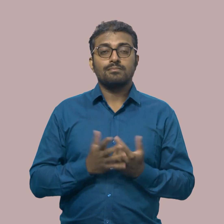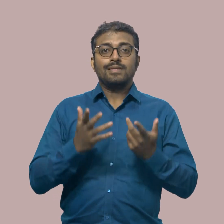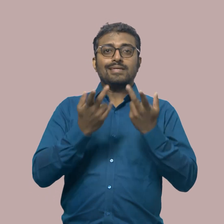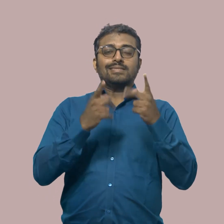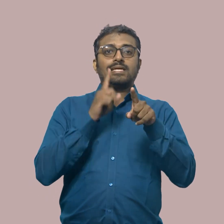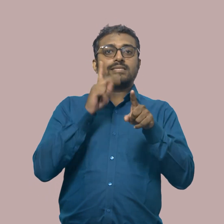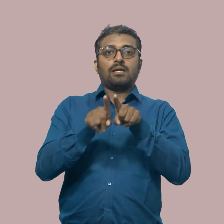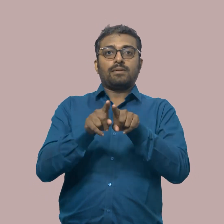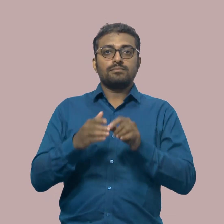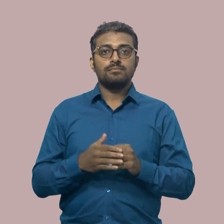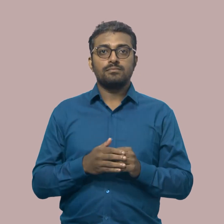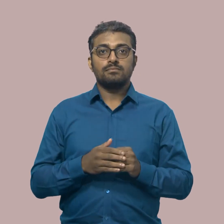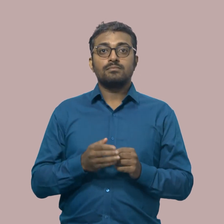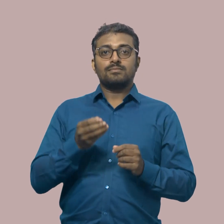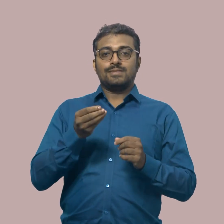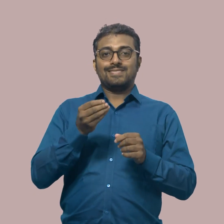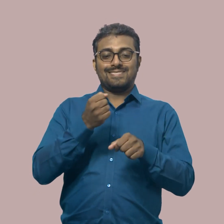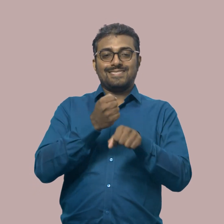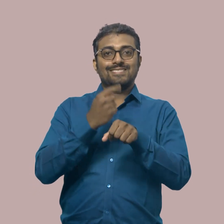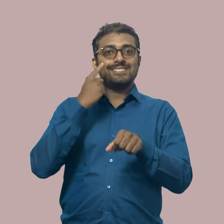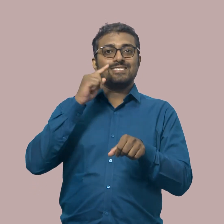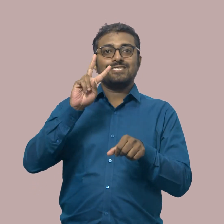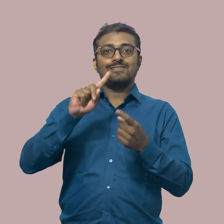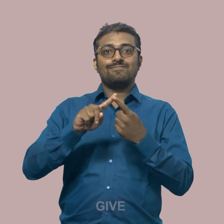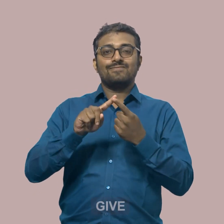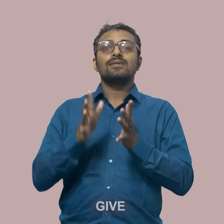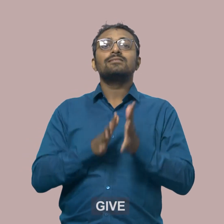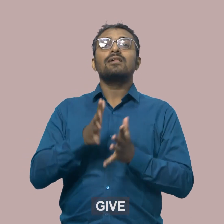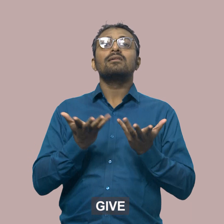This is done by changing direction and movement of orientation of